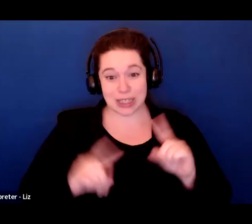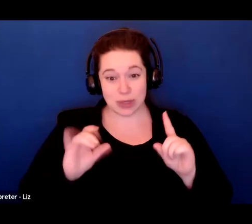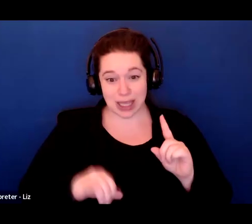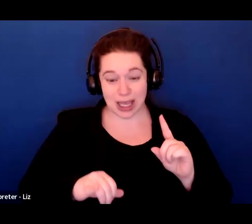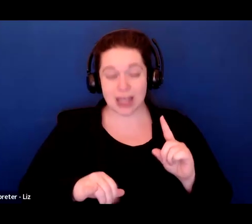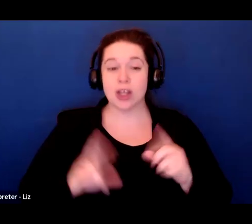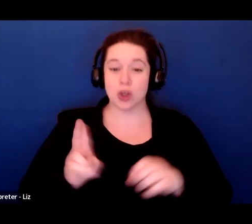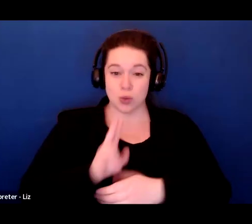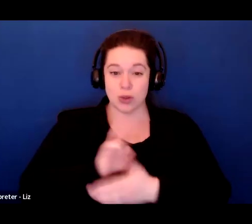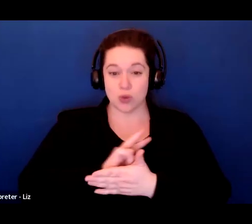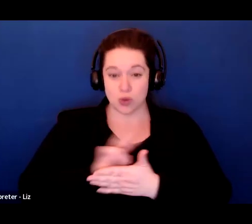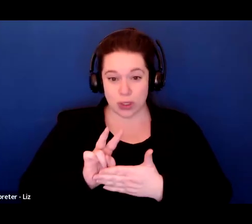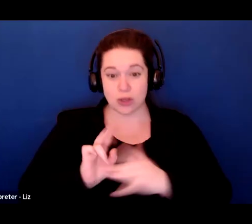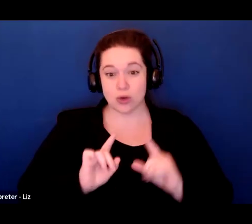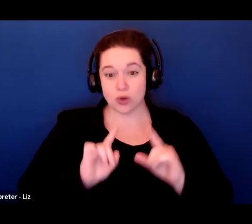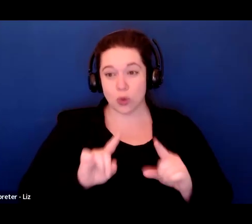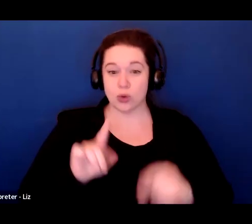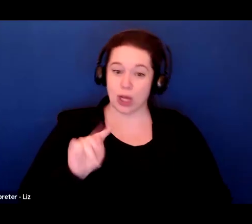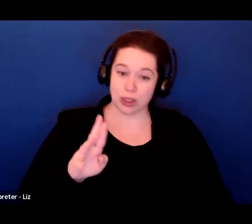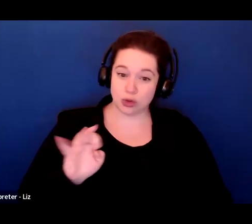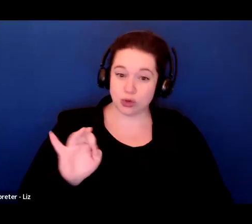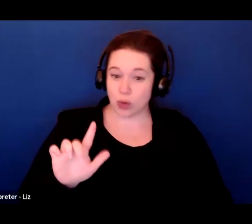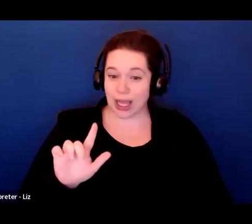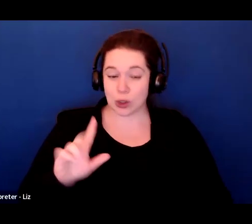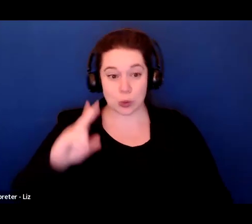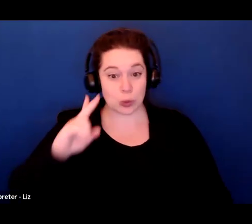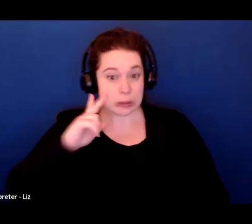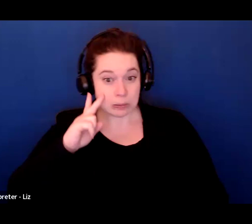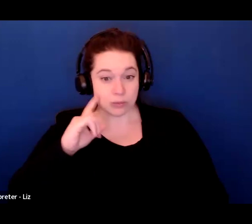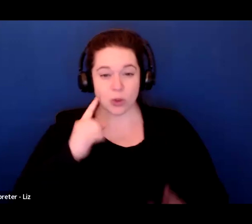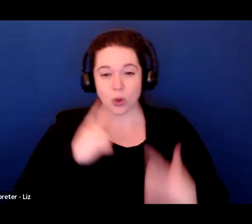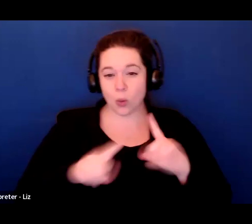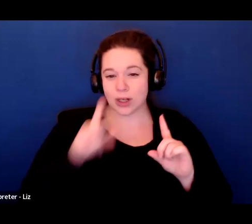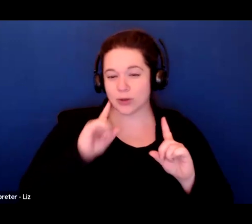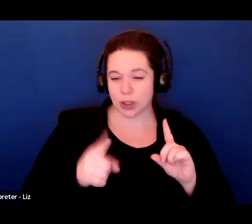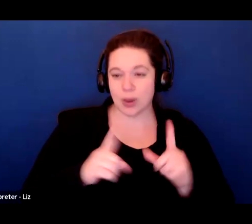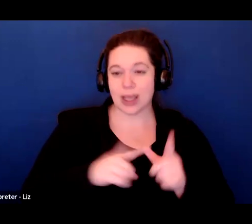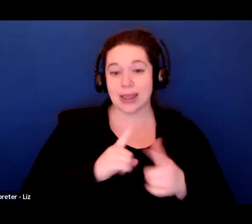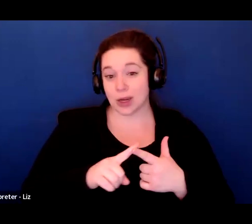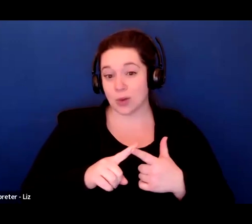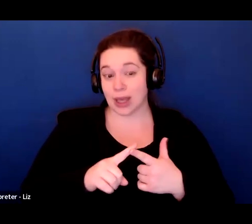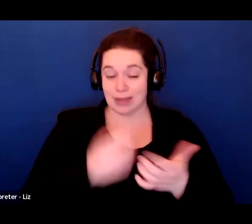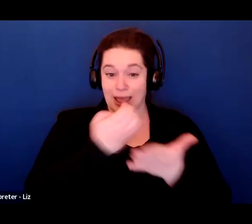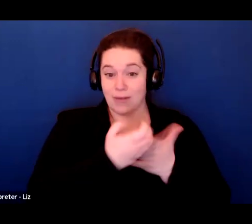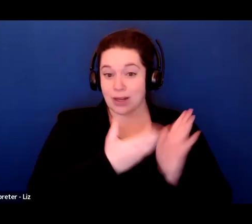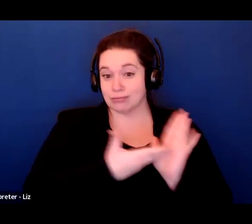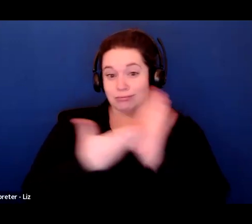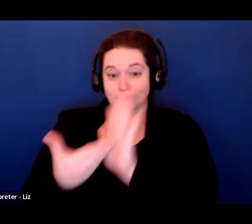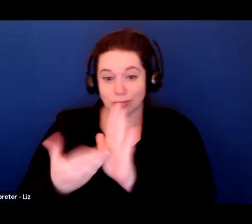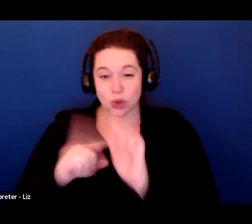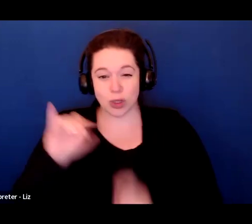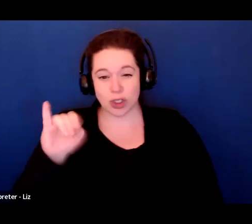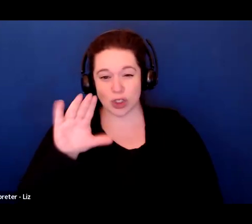these 2 weeks to go into a trial to see if that works for you. And then you have the evidence to take to your